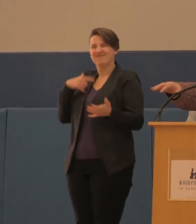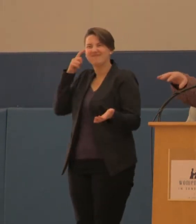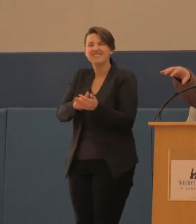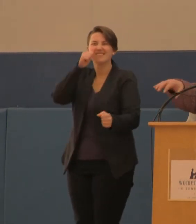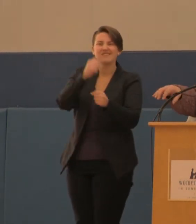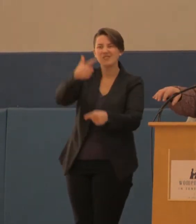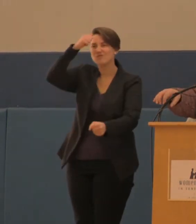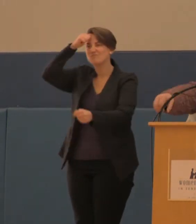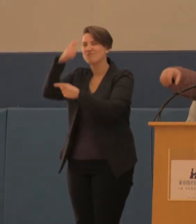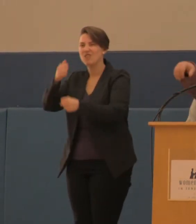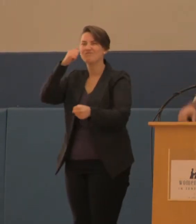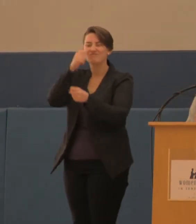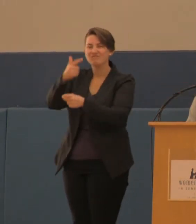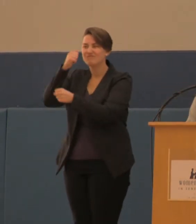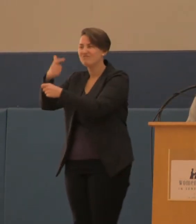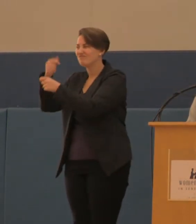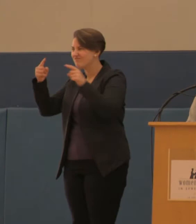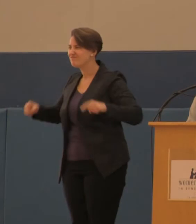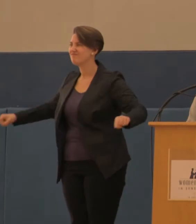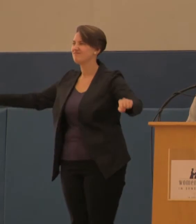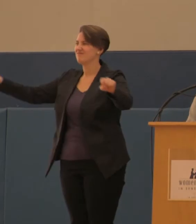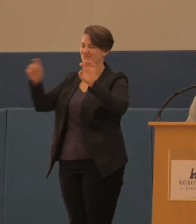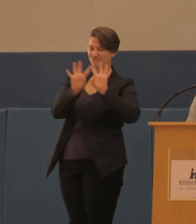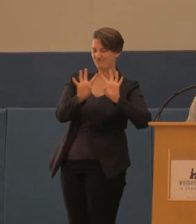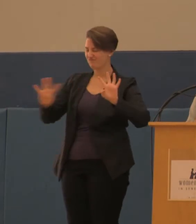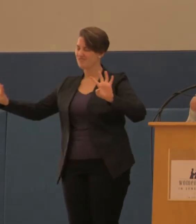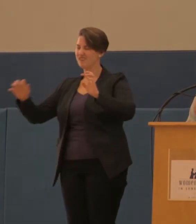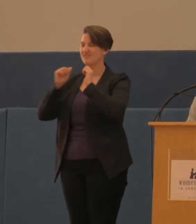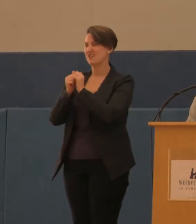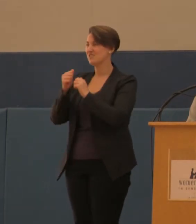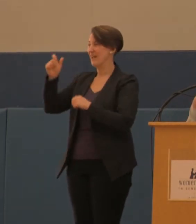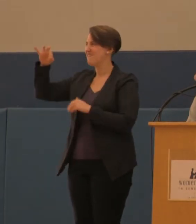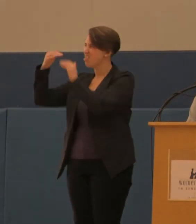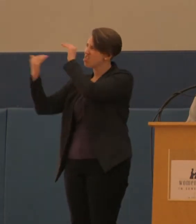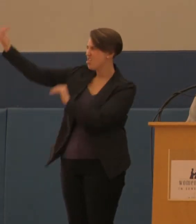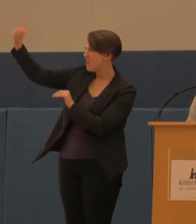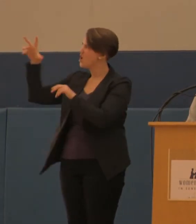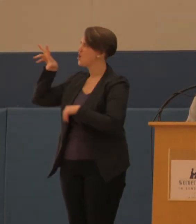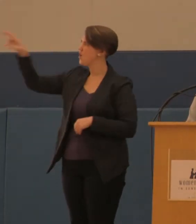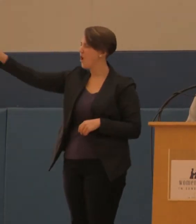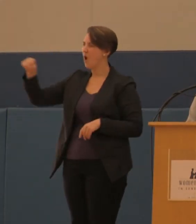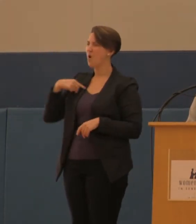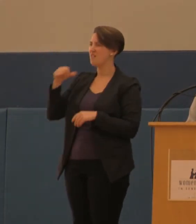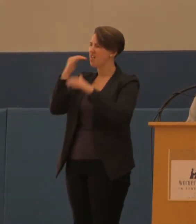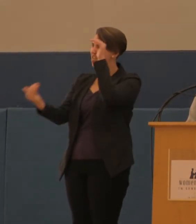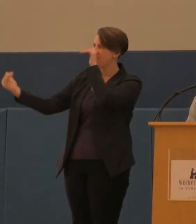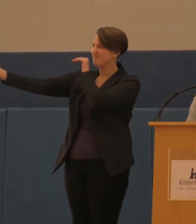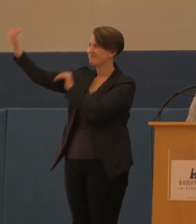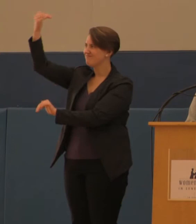sisters, brothers, and siblings standing on this line saying no to injustice, no to